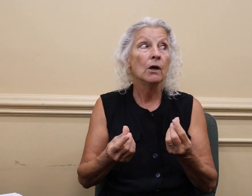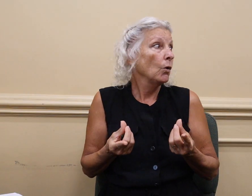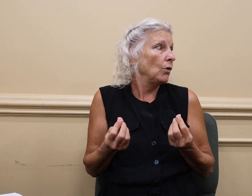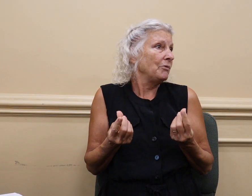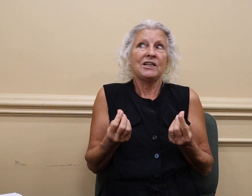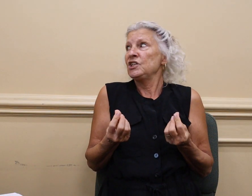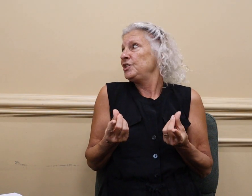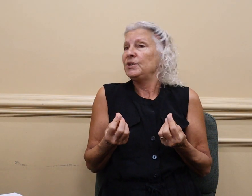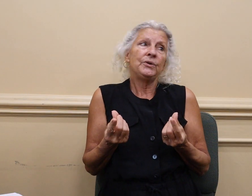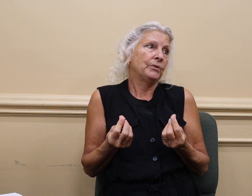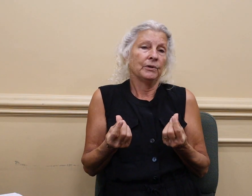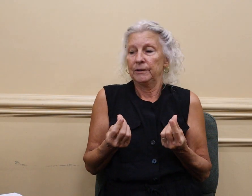What are we going to do?